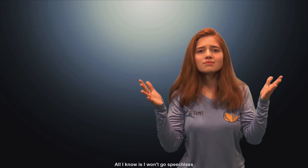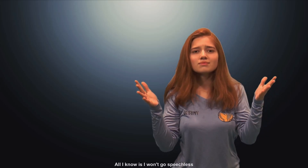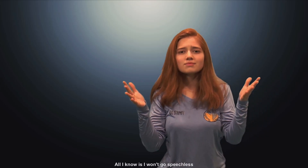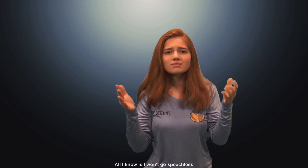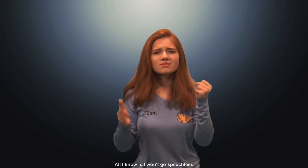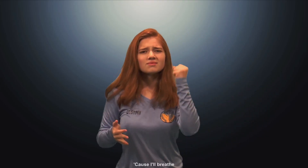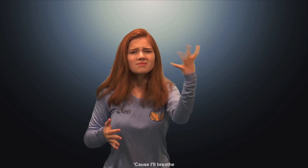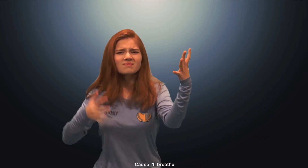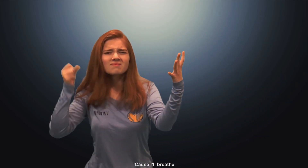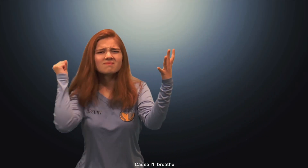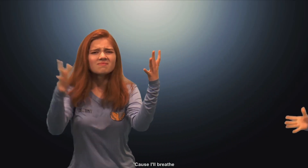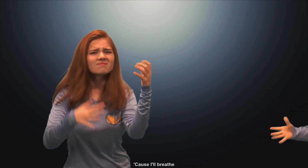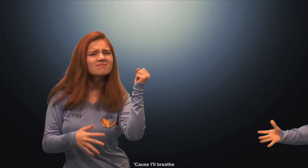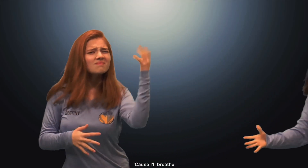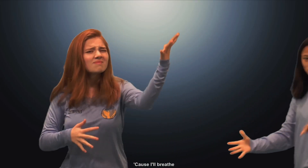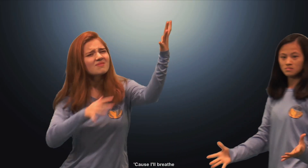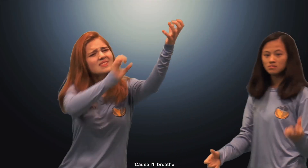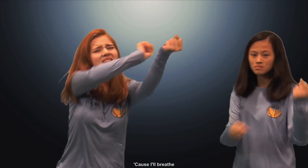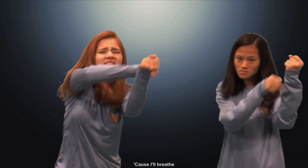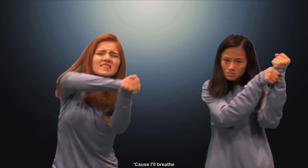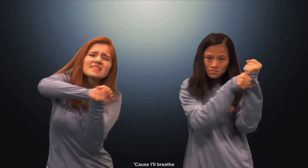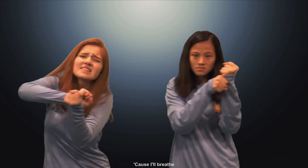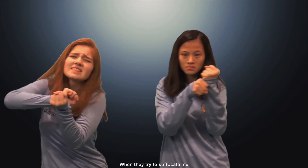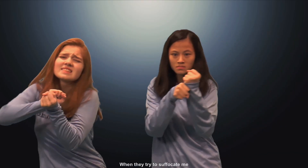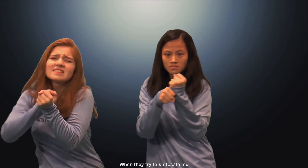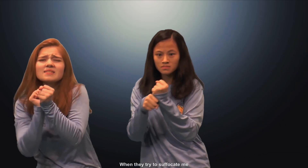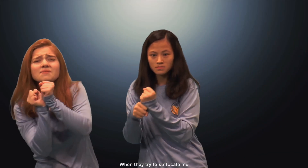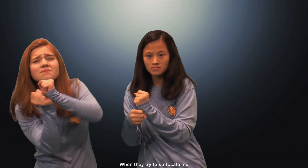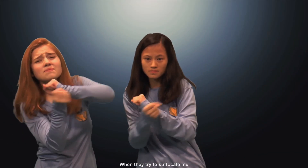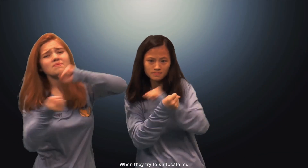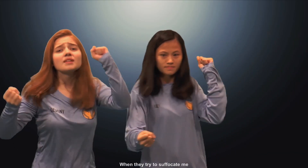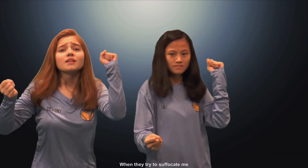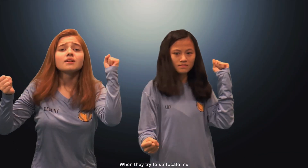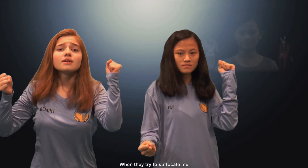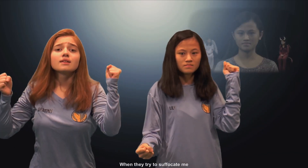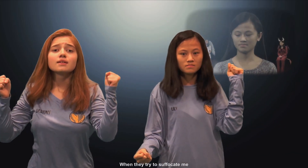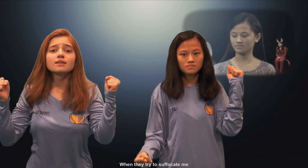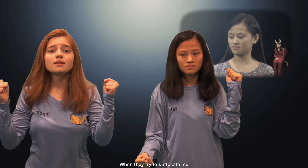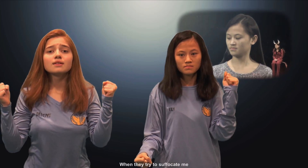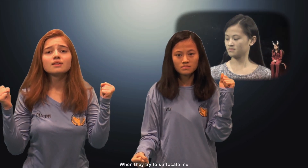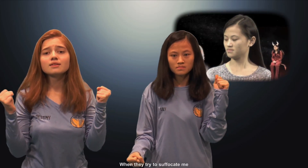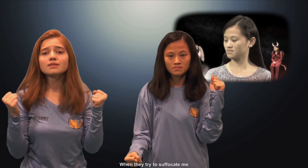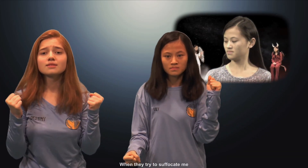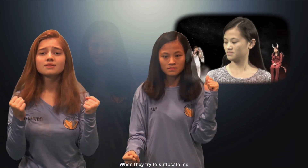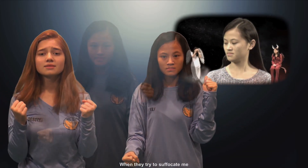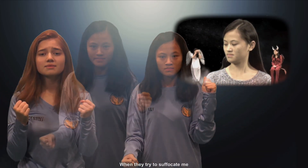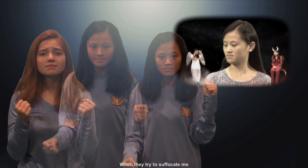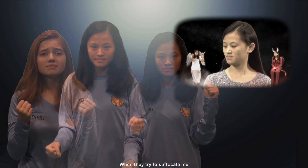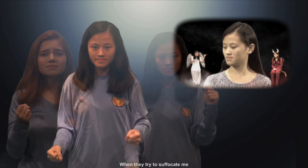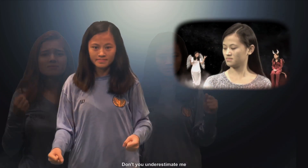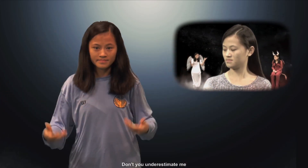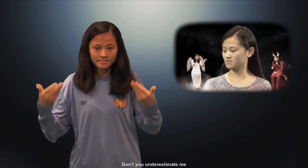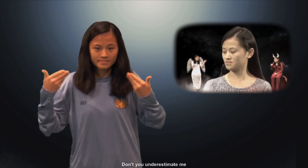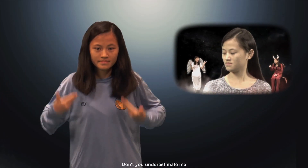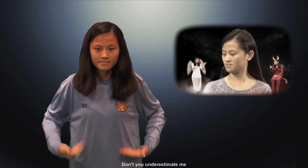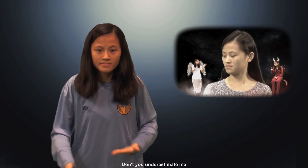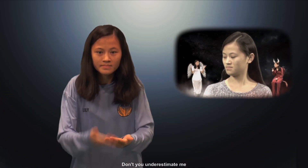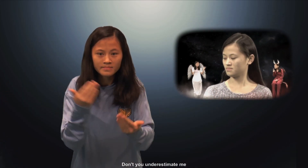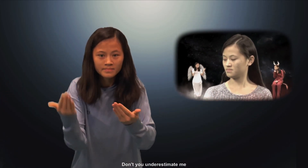Cause I'll breathe When they try to suffocate me Don't you underestimate